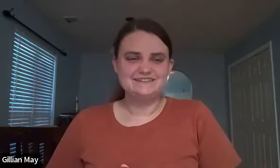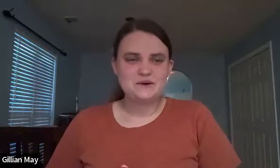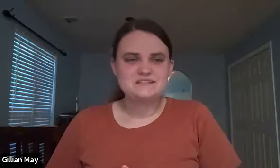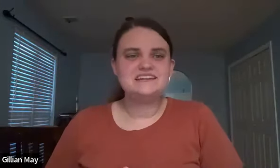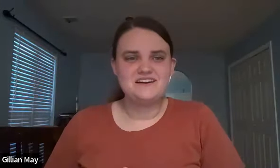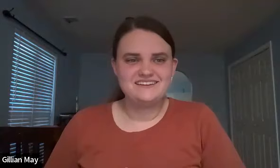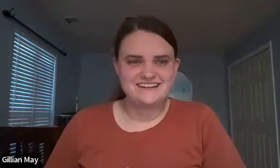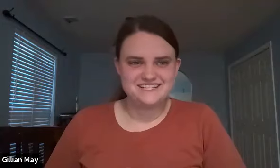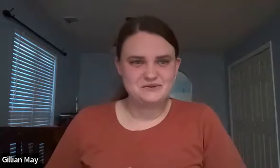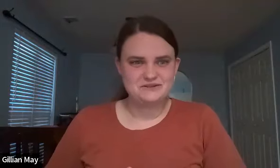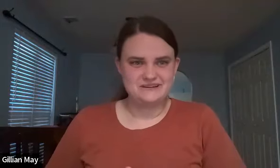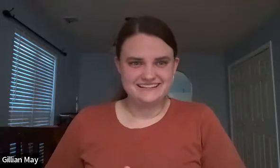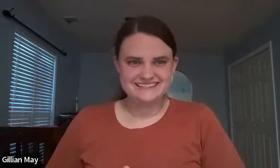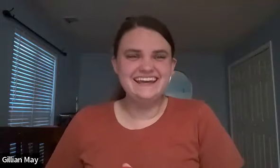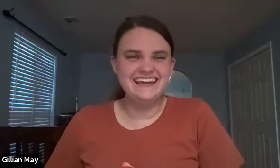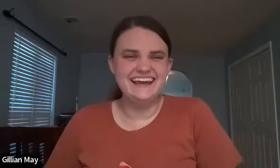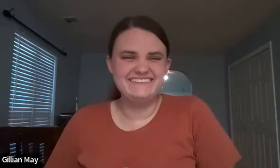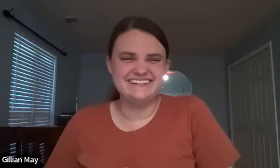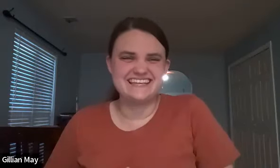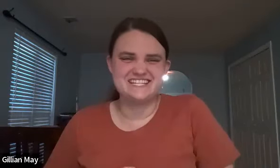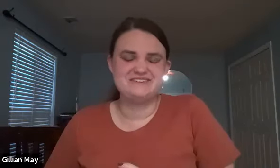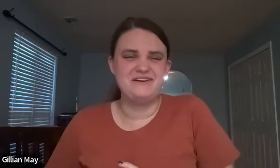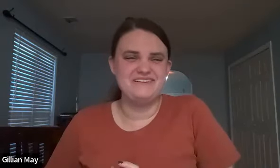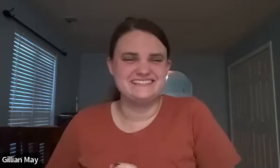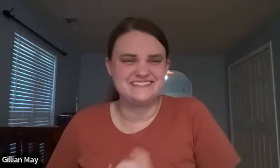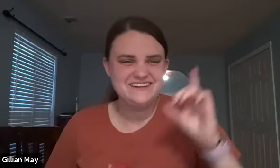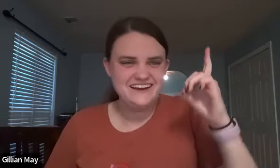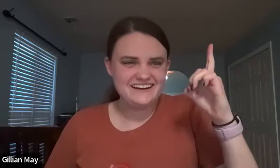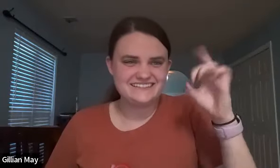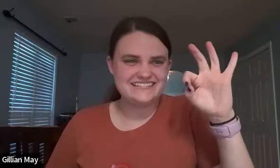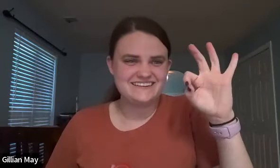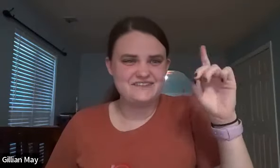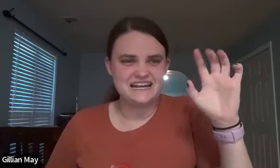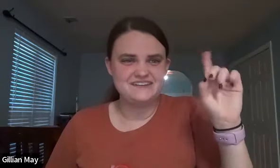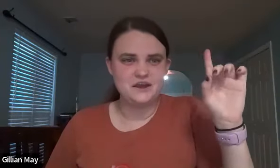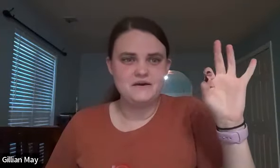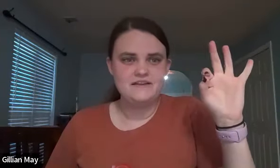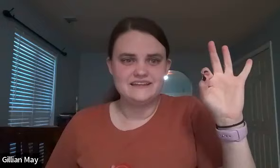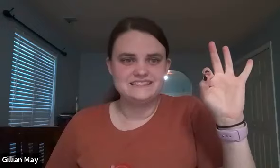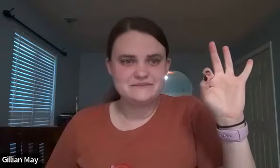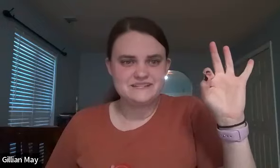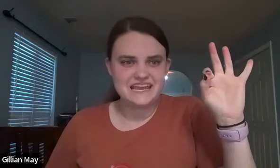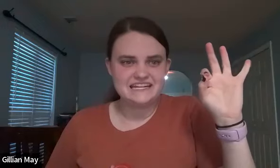That was like an ongoing joke between us. Was that she would always do her D's and her F's, and I'd have to go, that's a D, Miss Katie, and